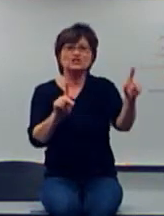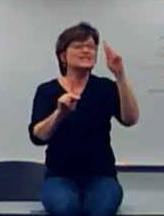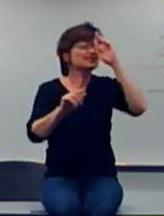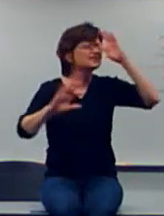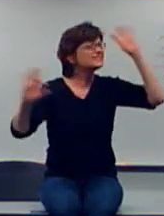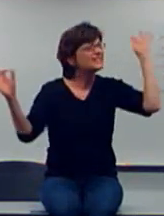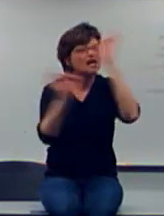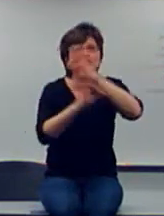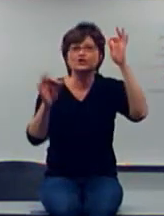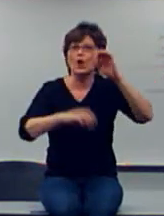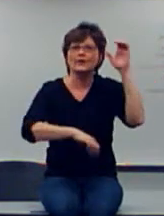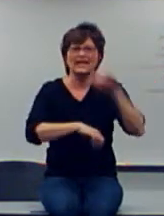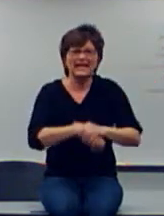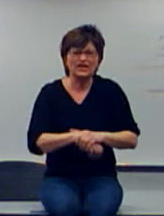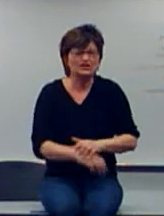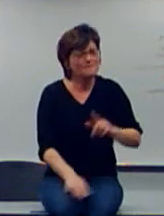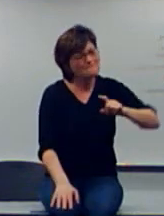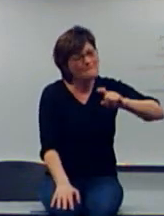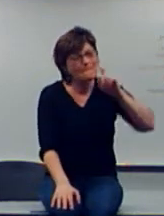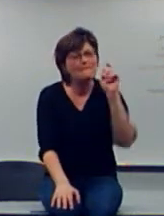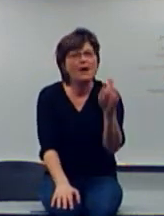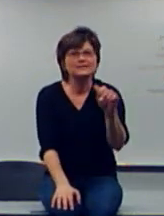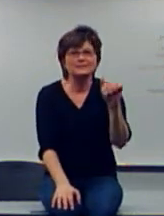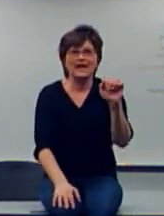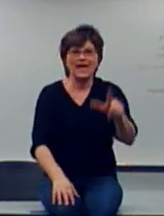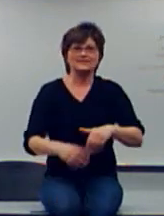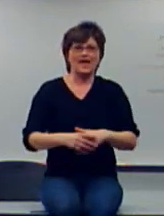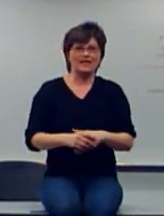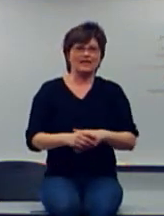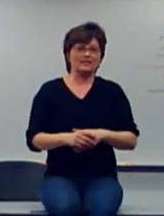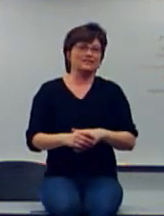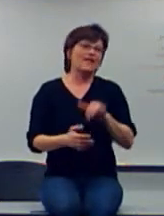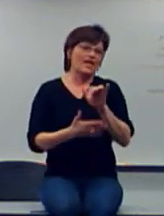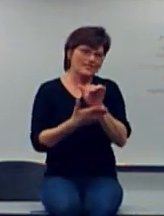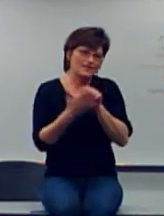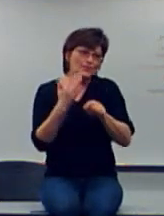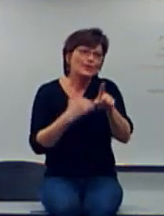that means that person does not know English, or knows English. Does not know English.